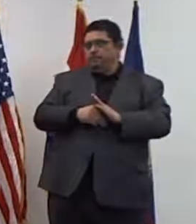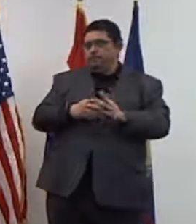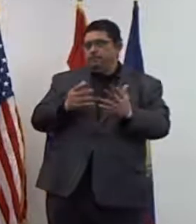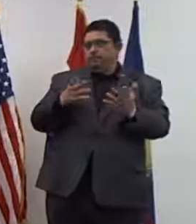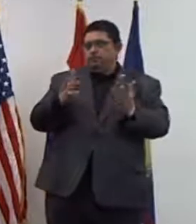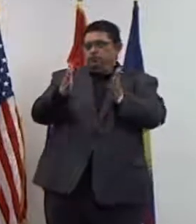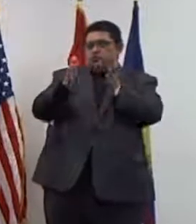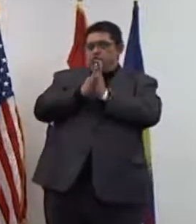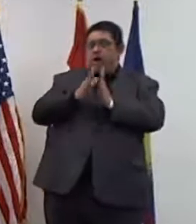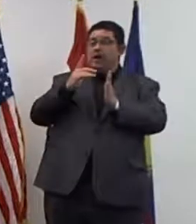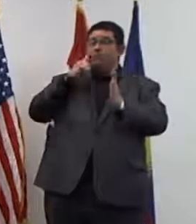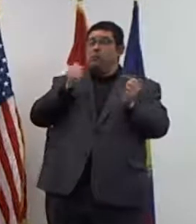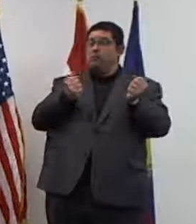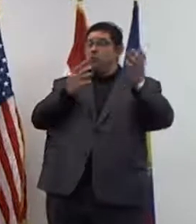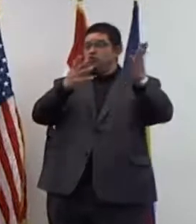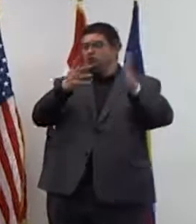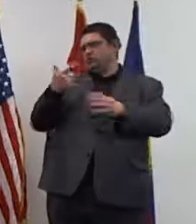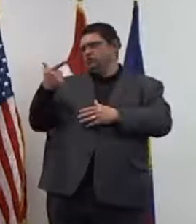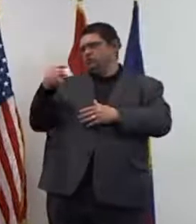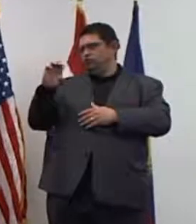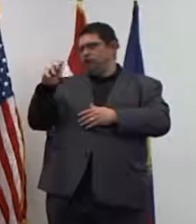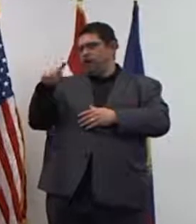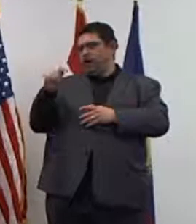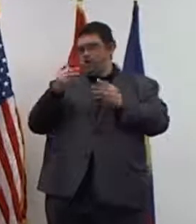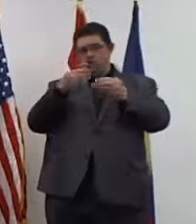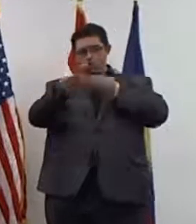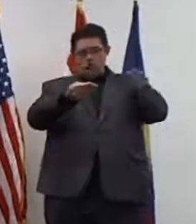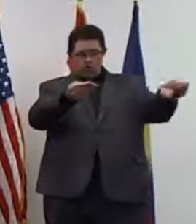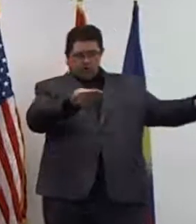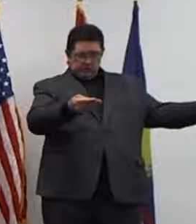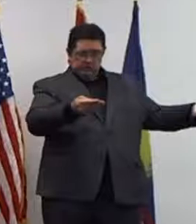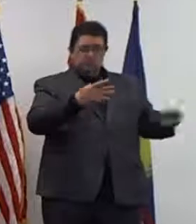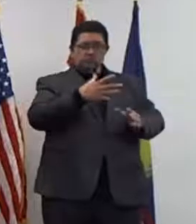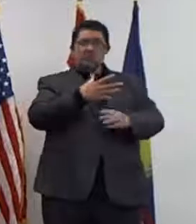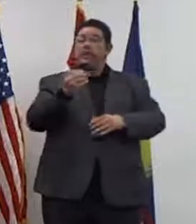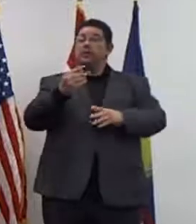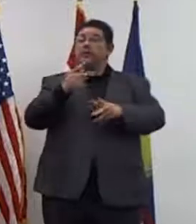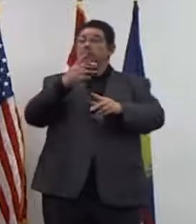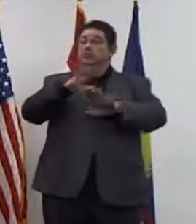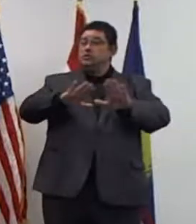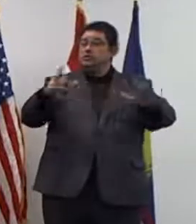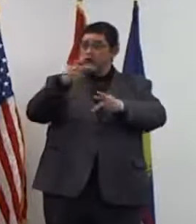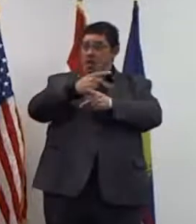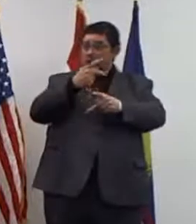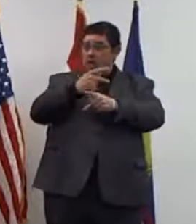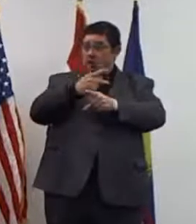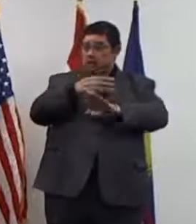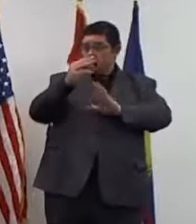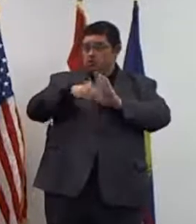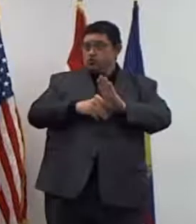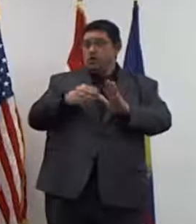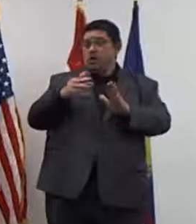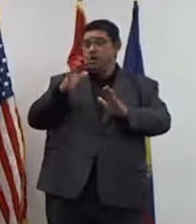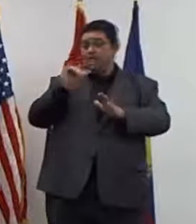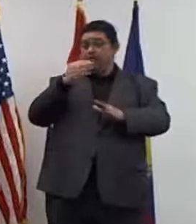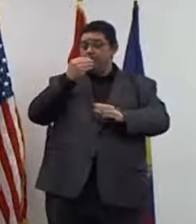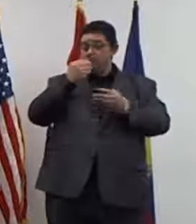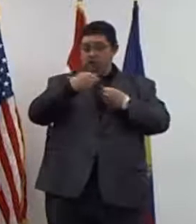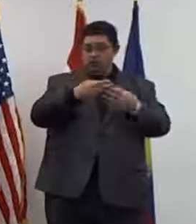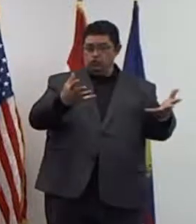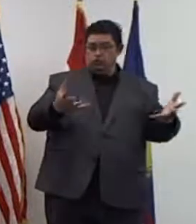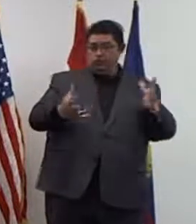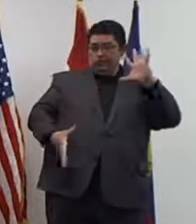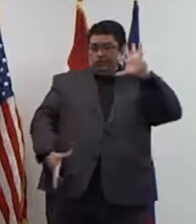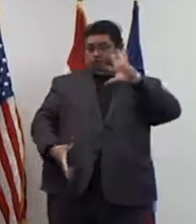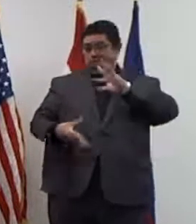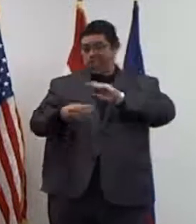for proposals, which are the grant awards, and the child care program and the food distribution, that amounts to about